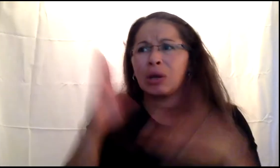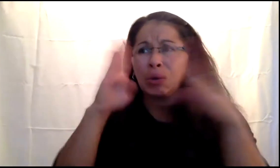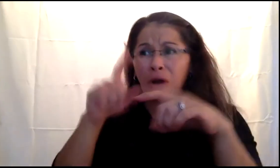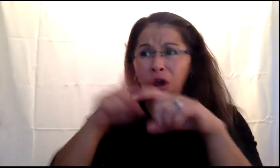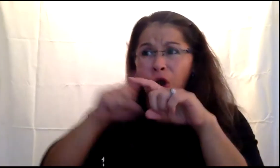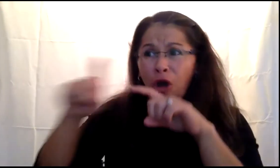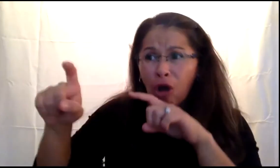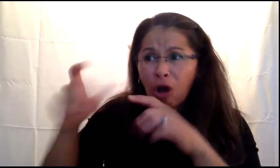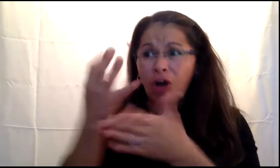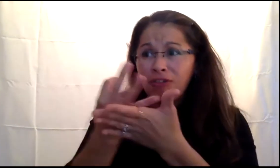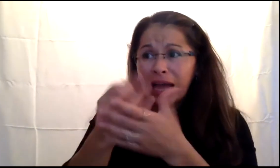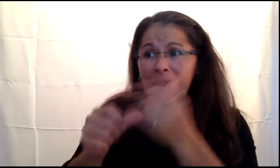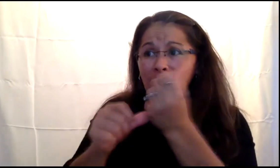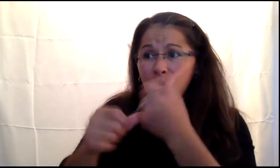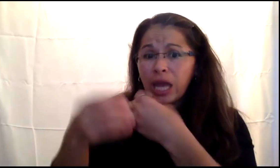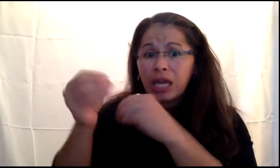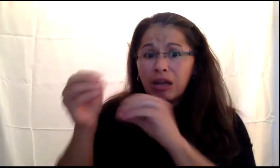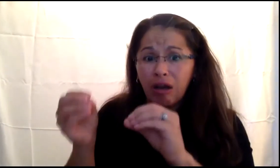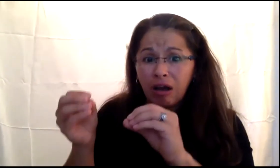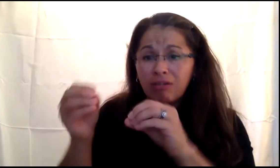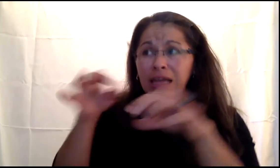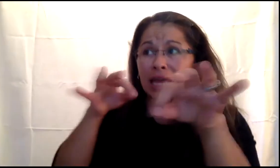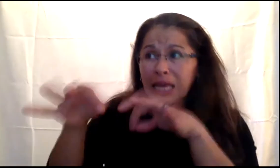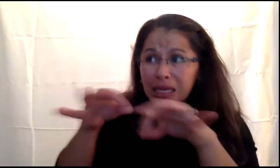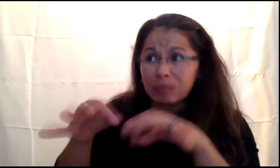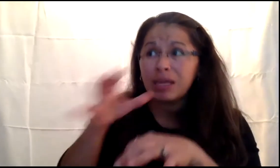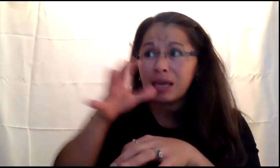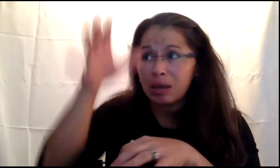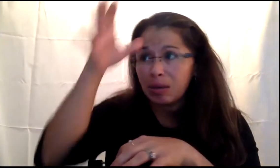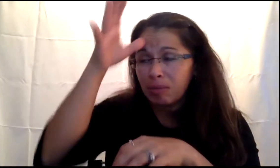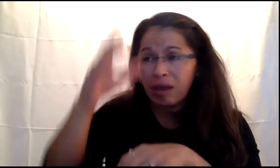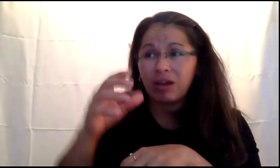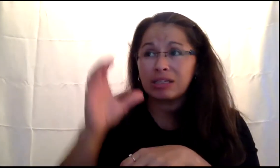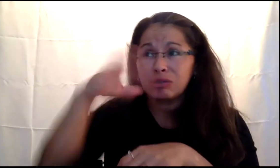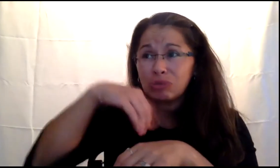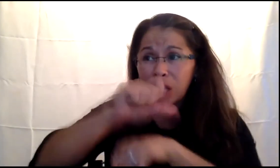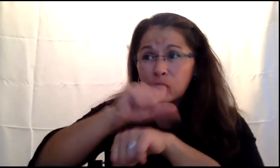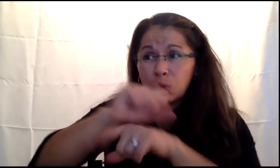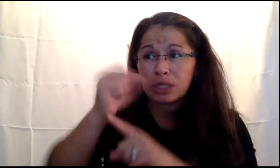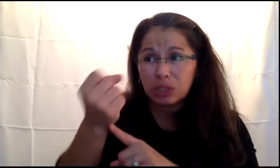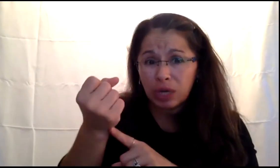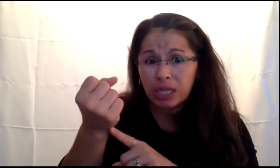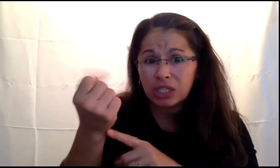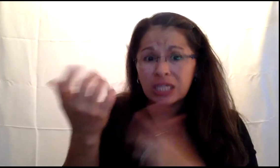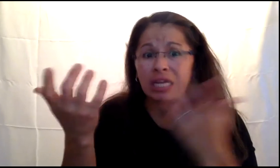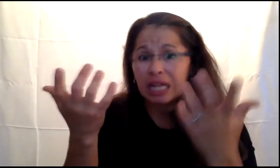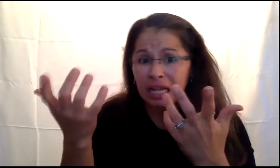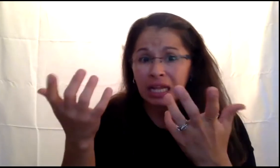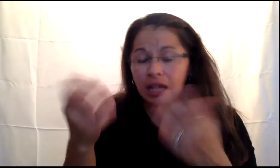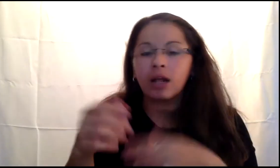a parent's unusual work situation, for example. And that's where, going back to Anne's original point